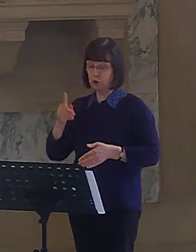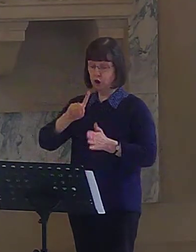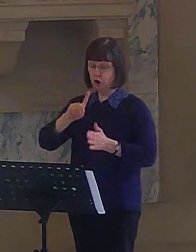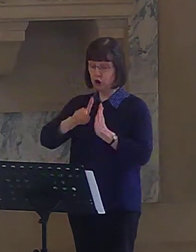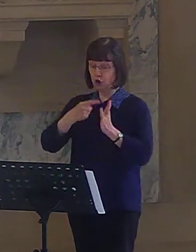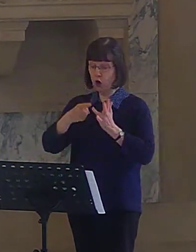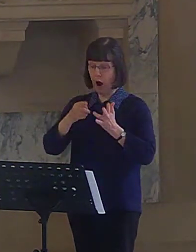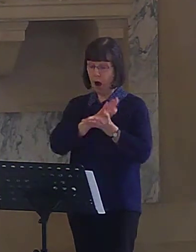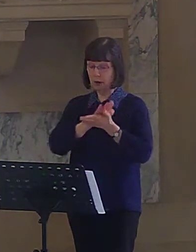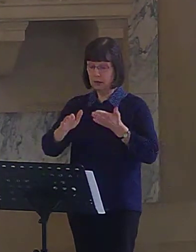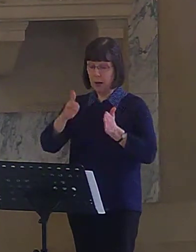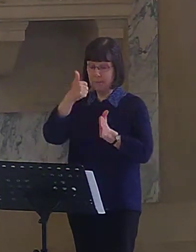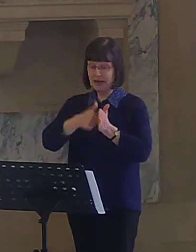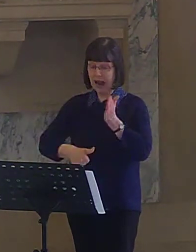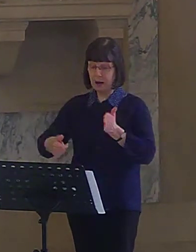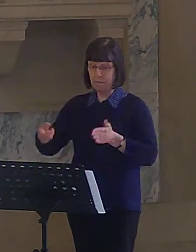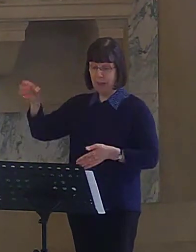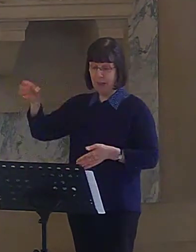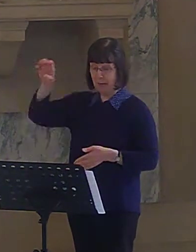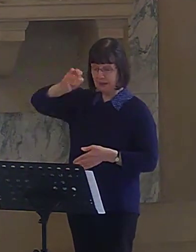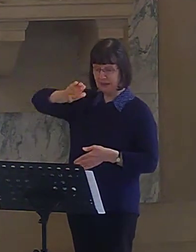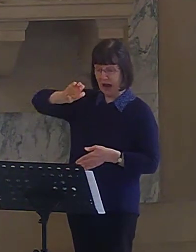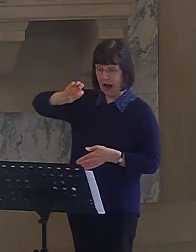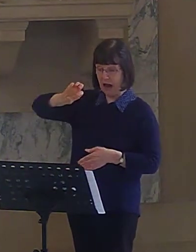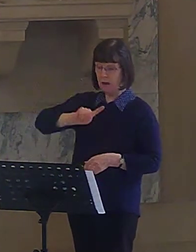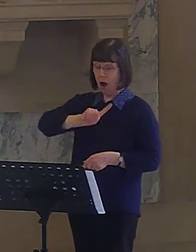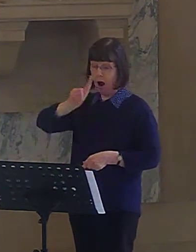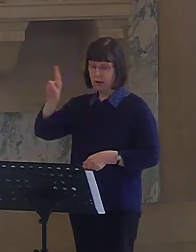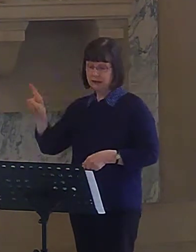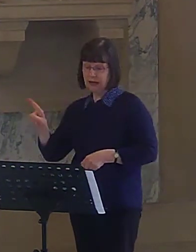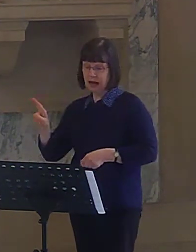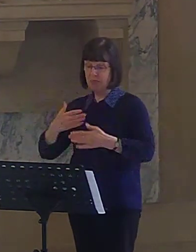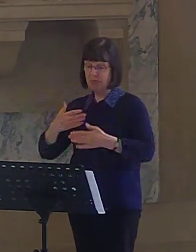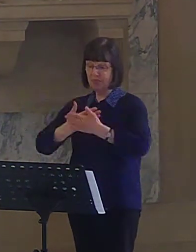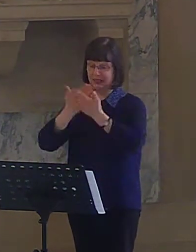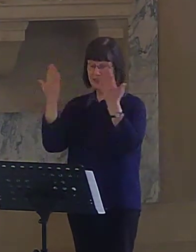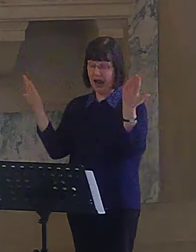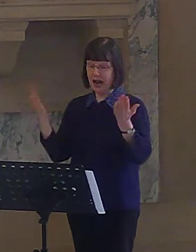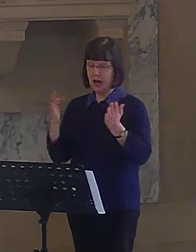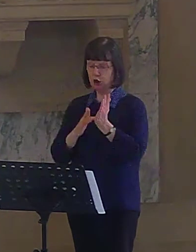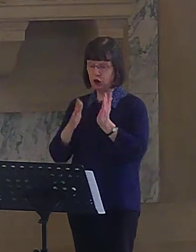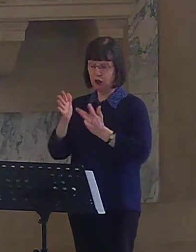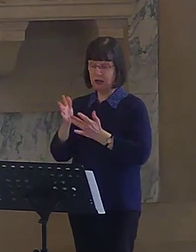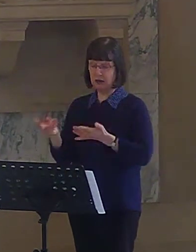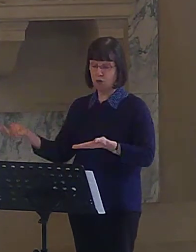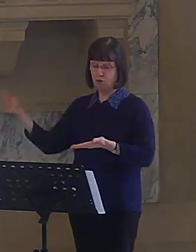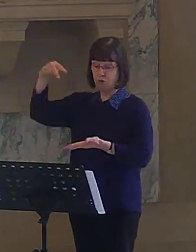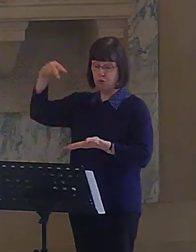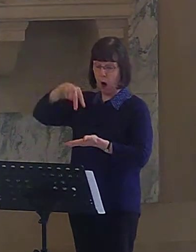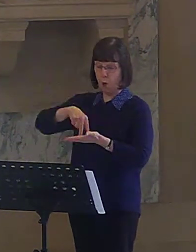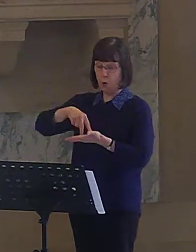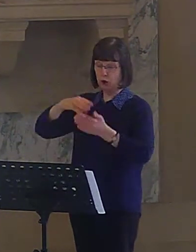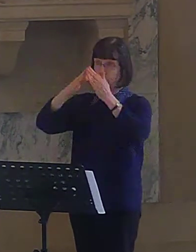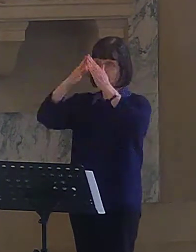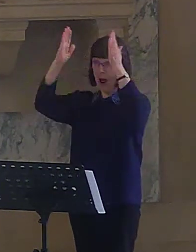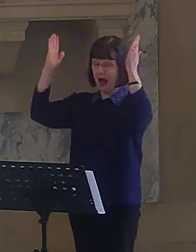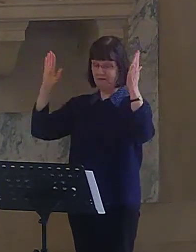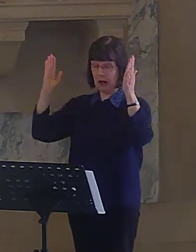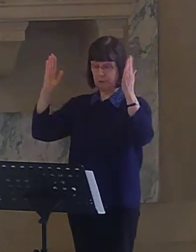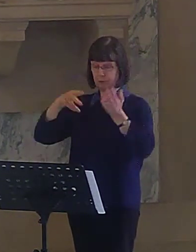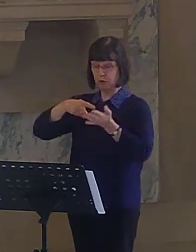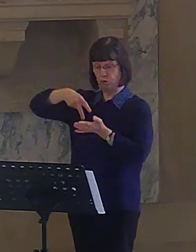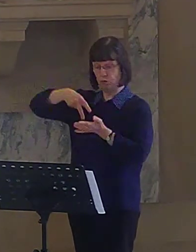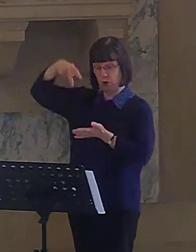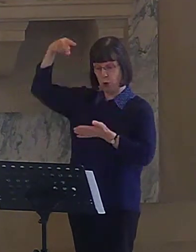from when John began baptizing until the day Jesus rose to heaven.